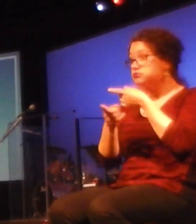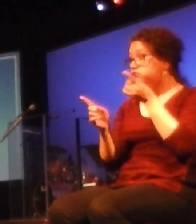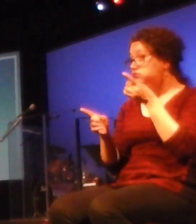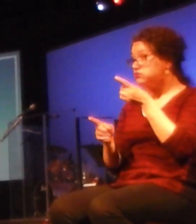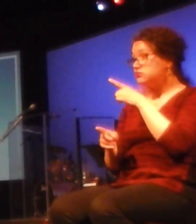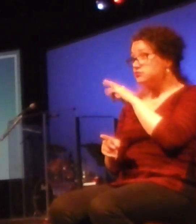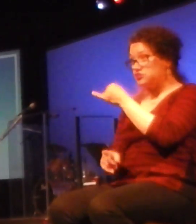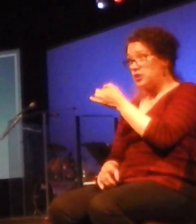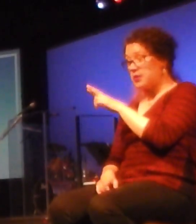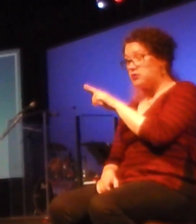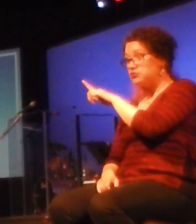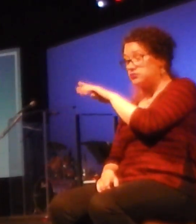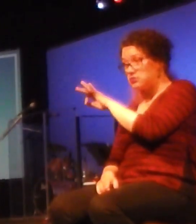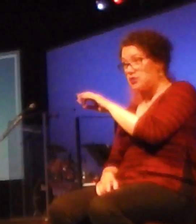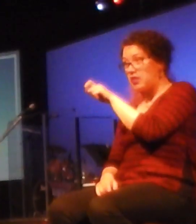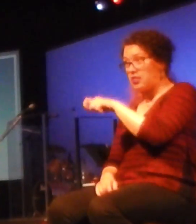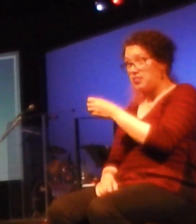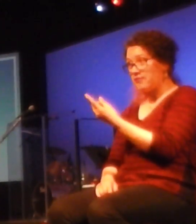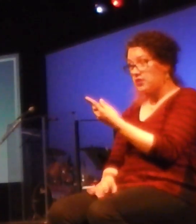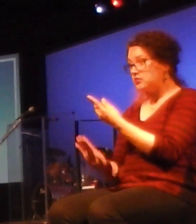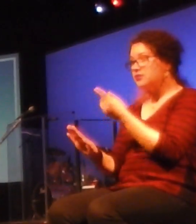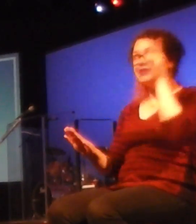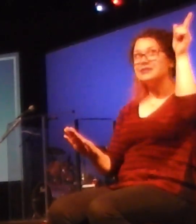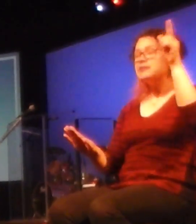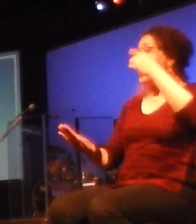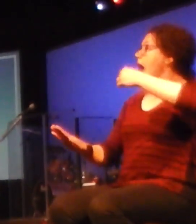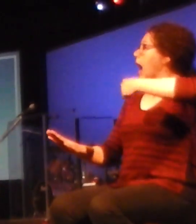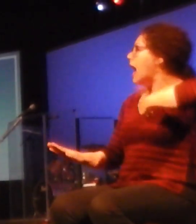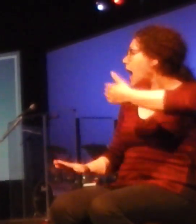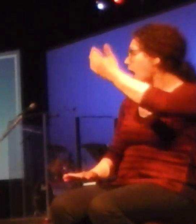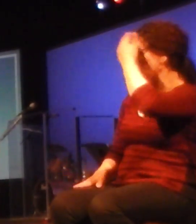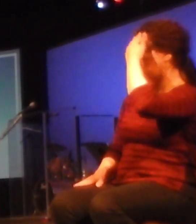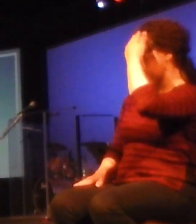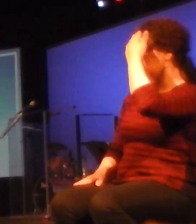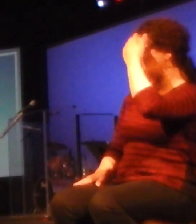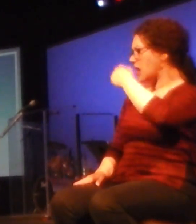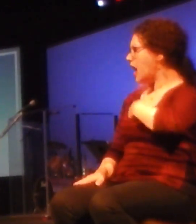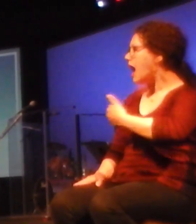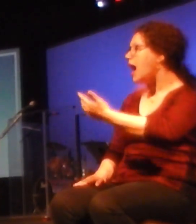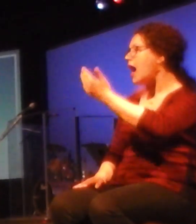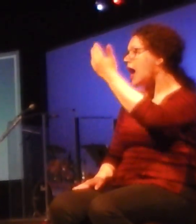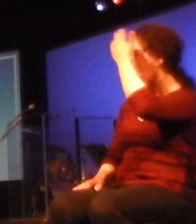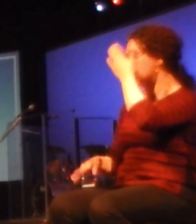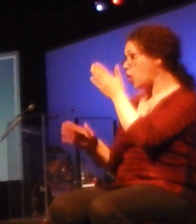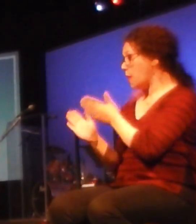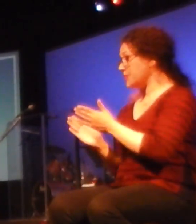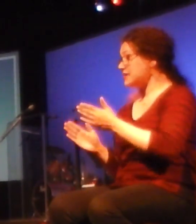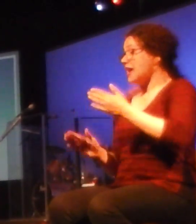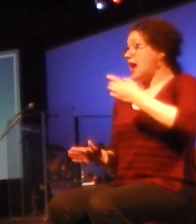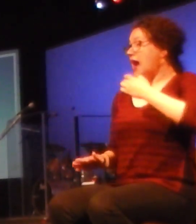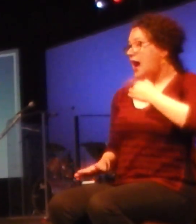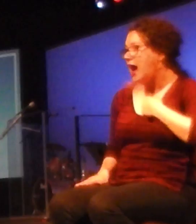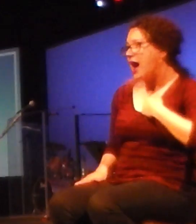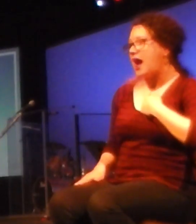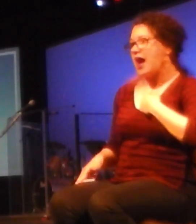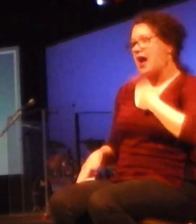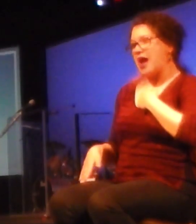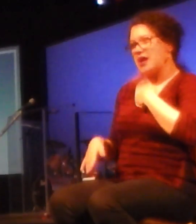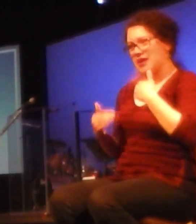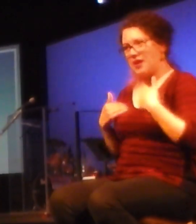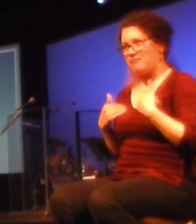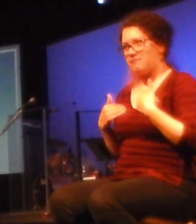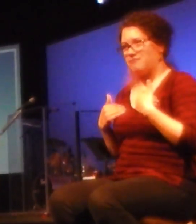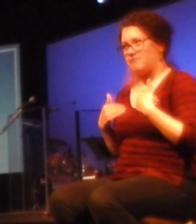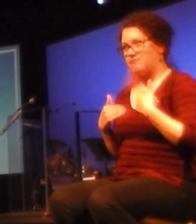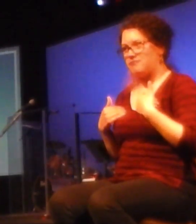say, For I know the plans I have for you, declares